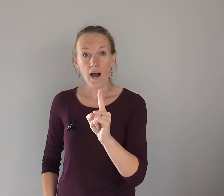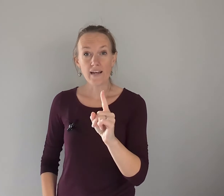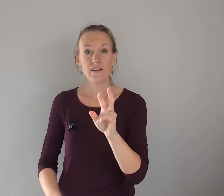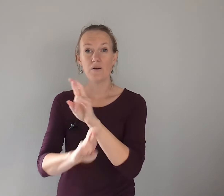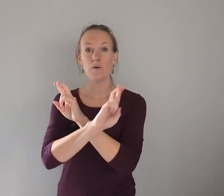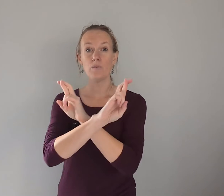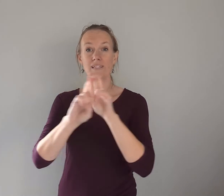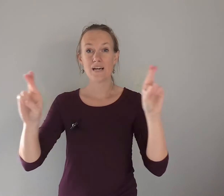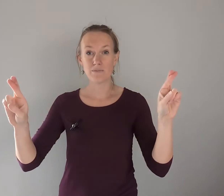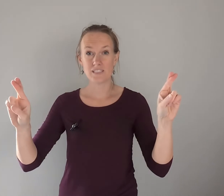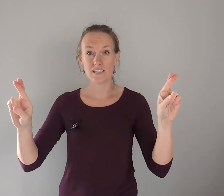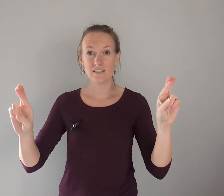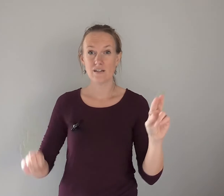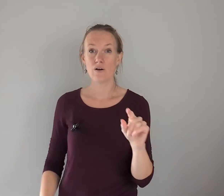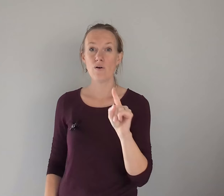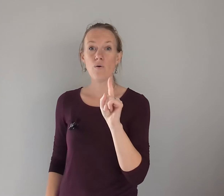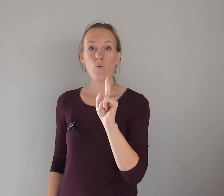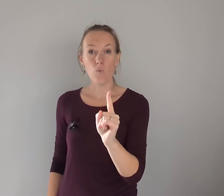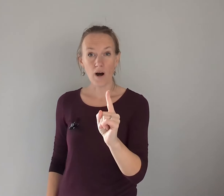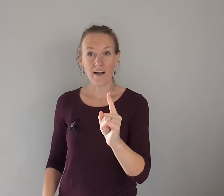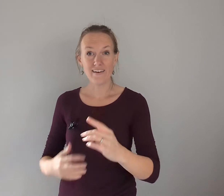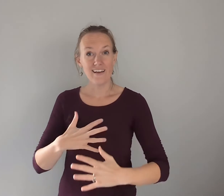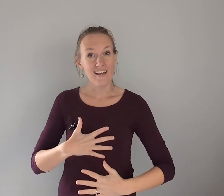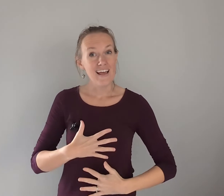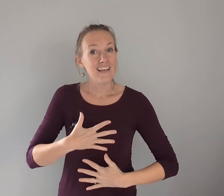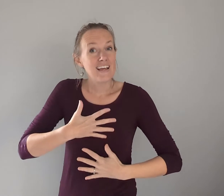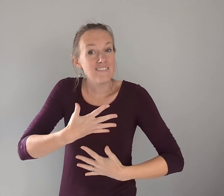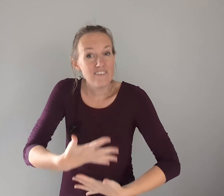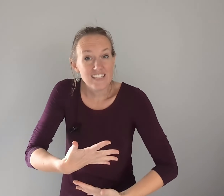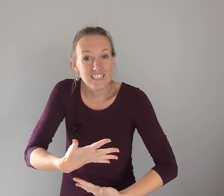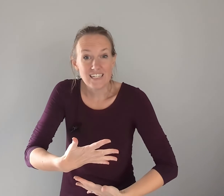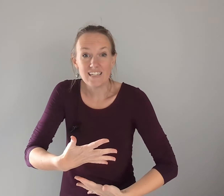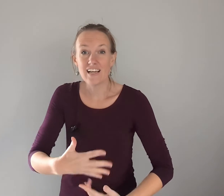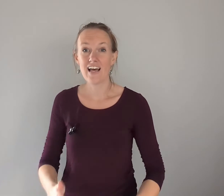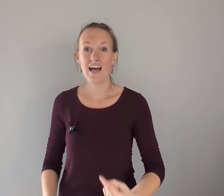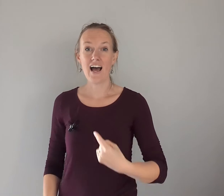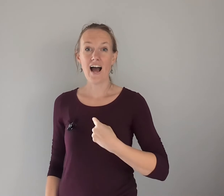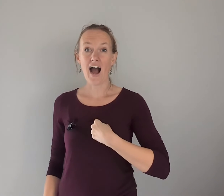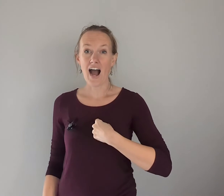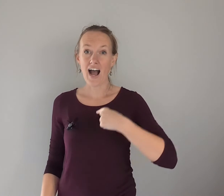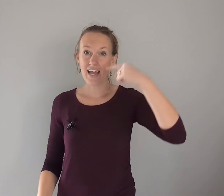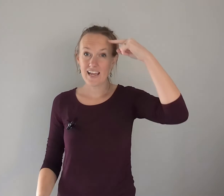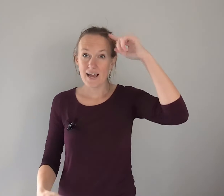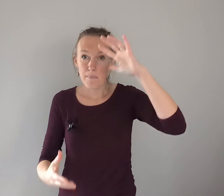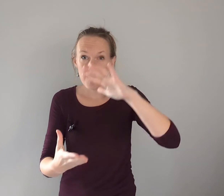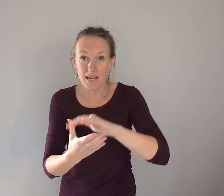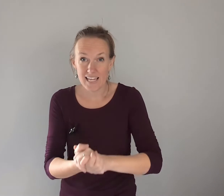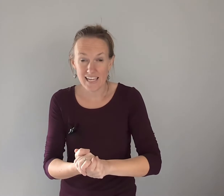one redemption, one confession. I